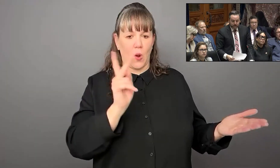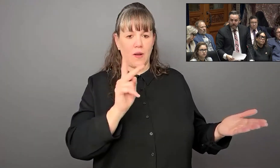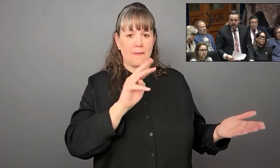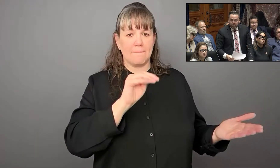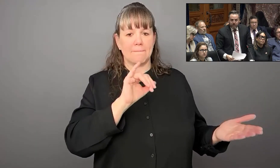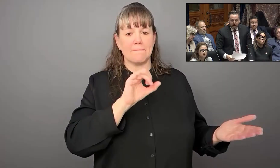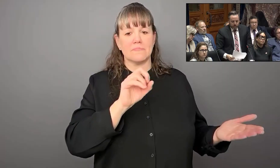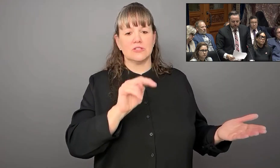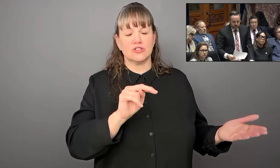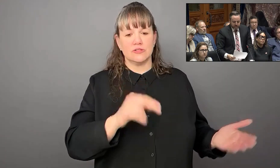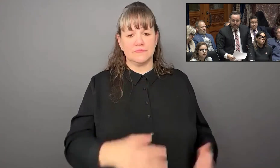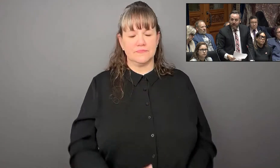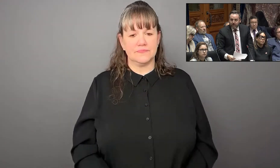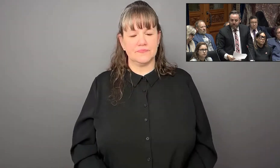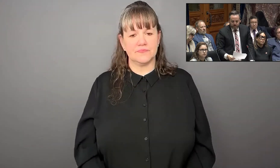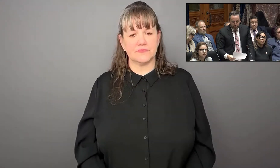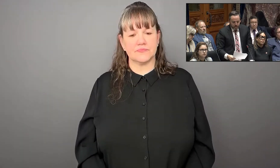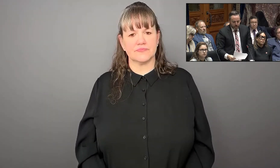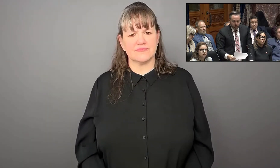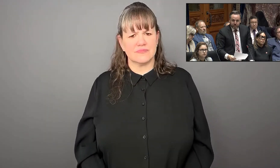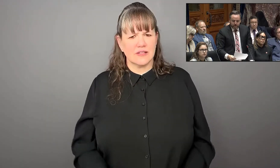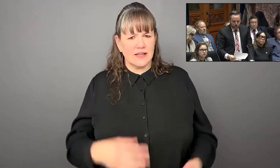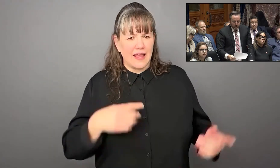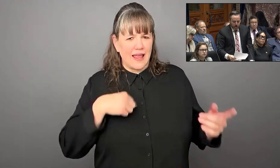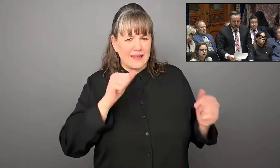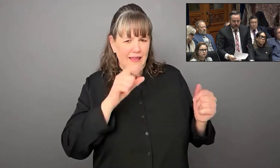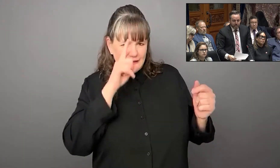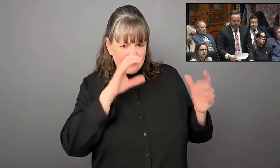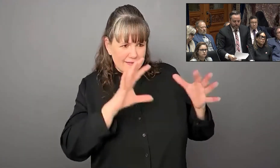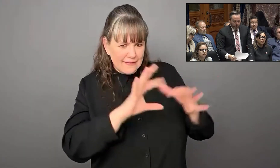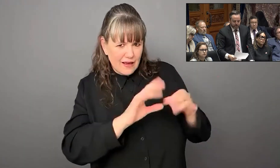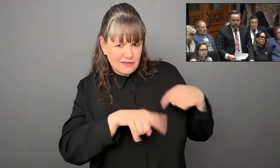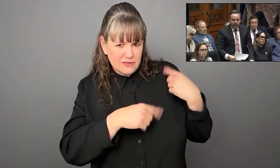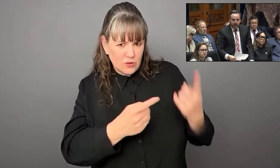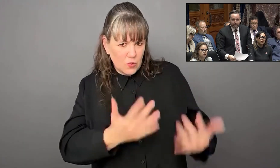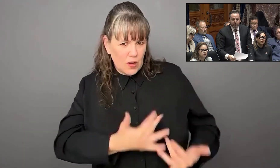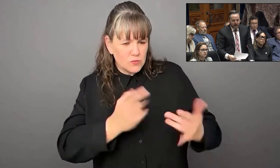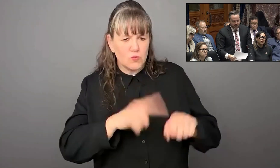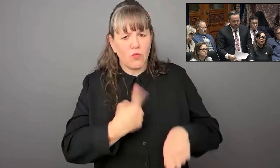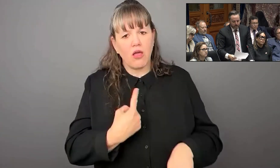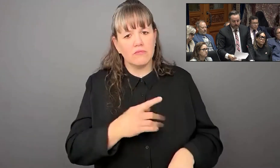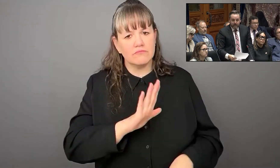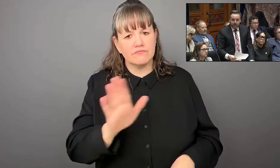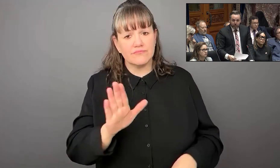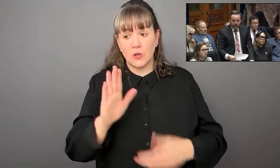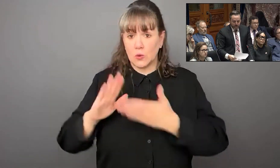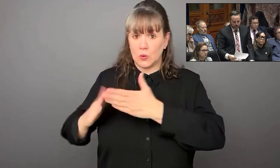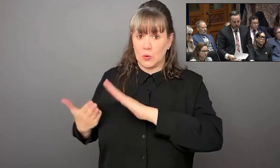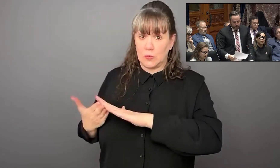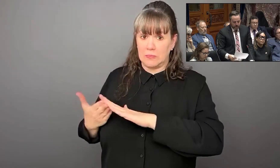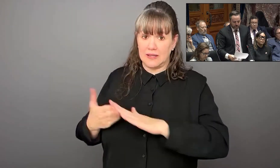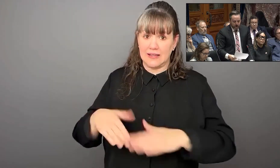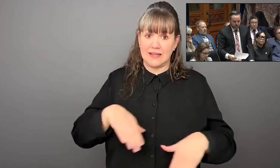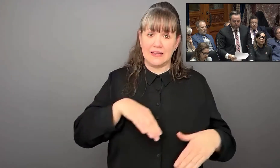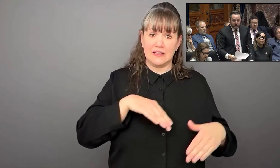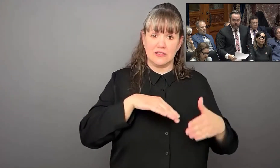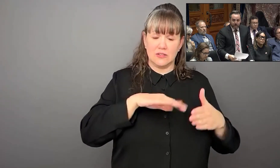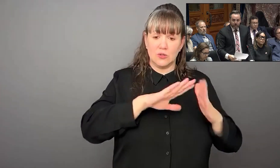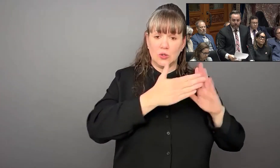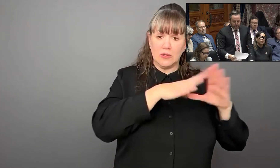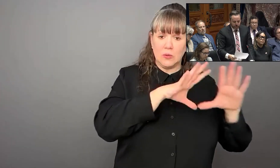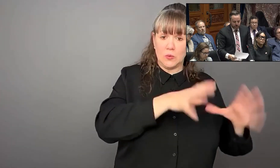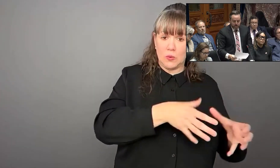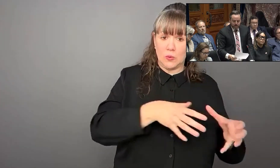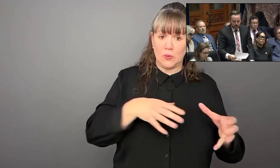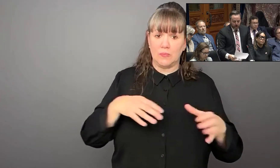long. For years, municipalities and community groups in the Okanagan have been forced to pick up the slack and take the blame for this government's